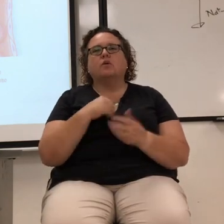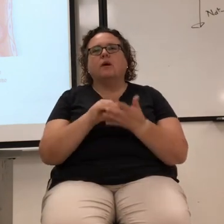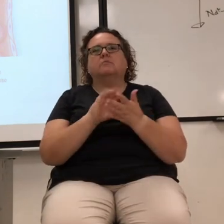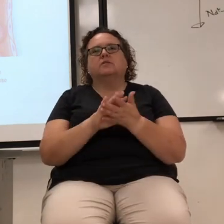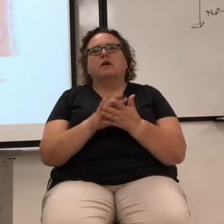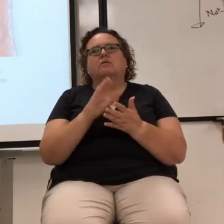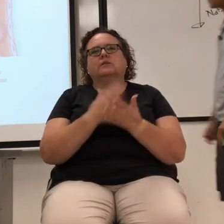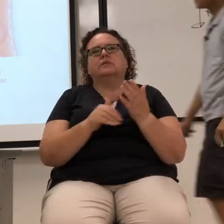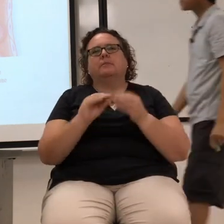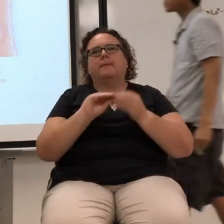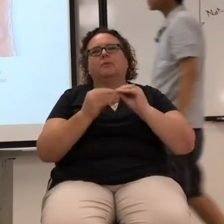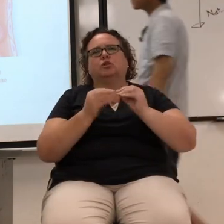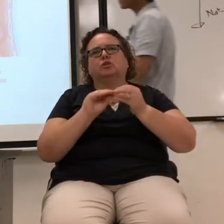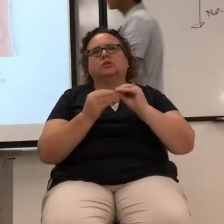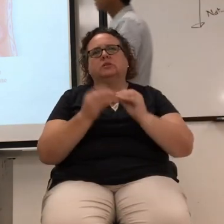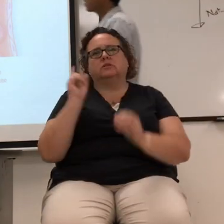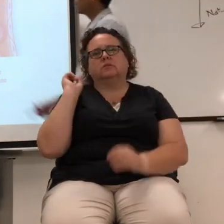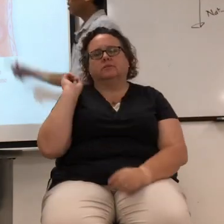numbers in here.